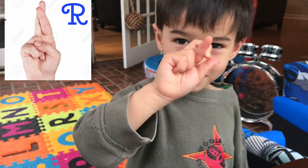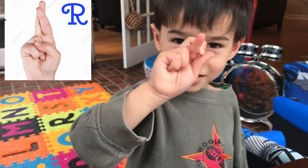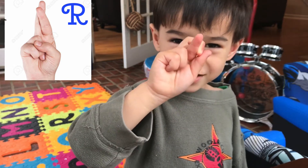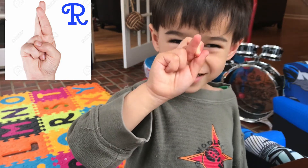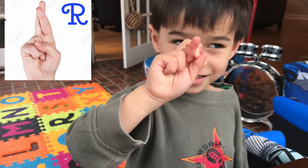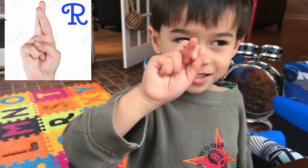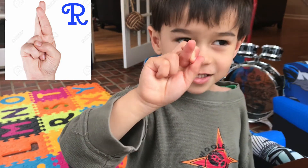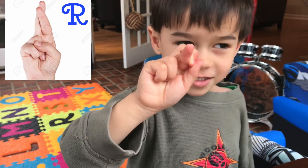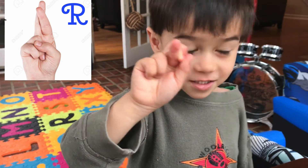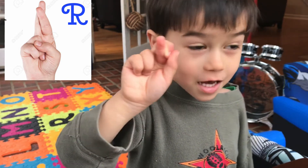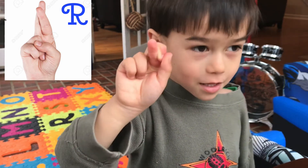rice? Yes.